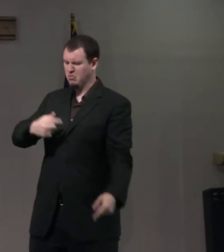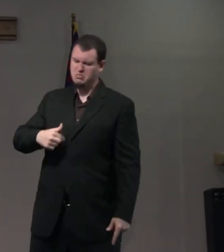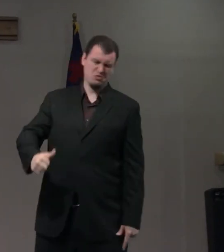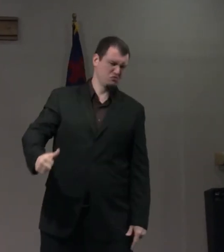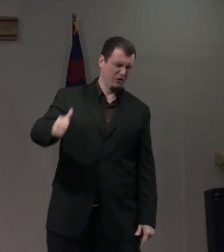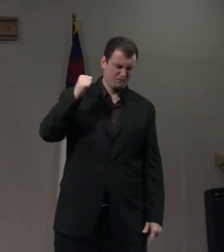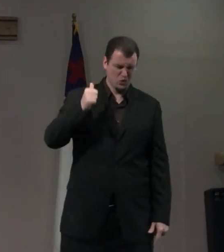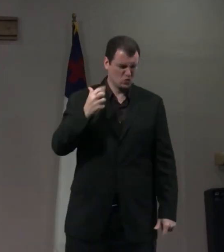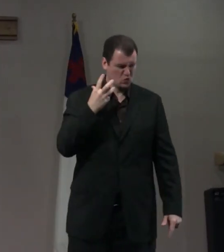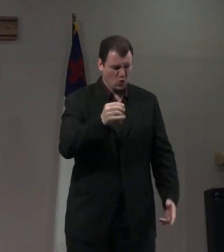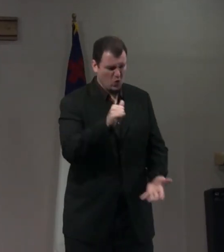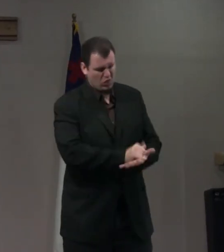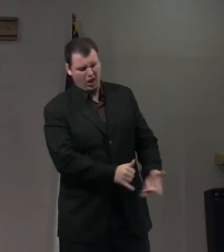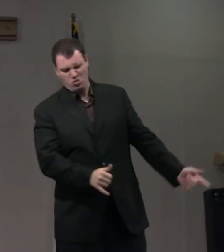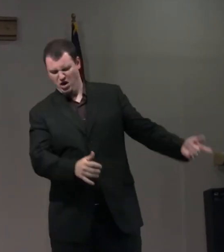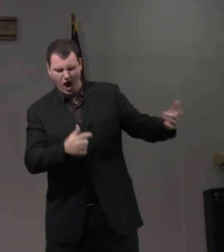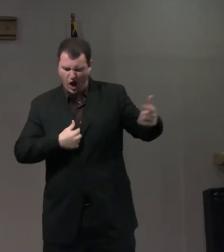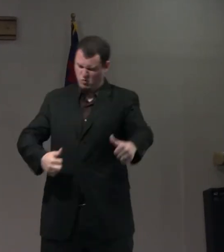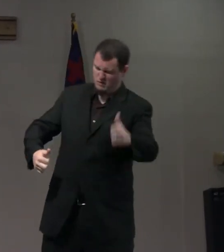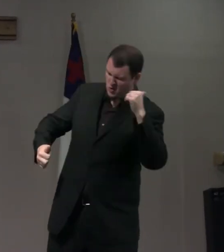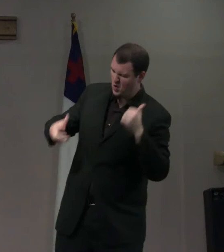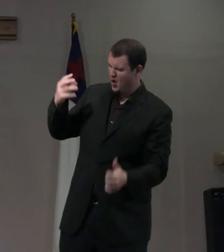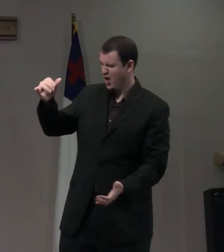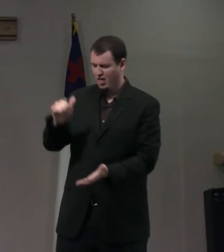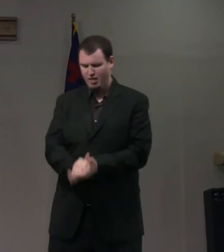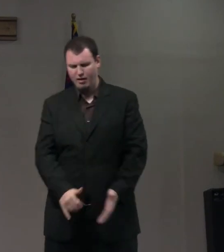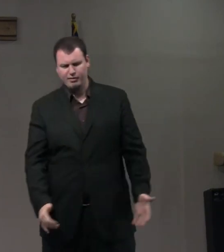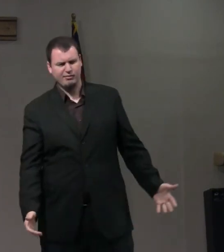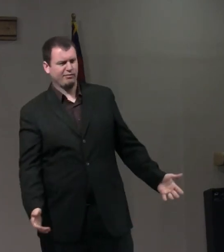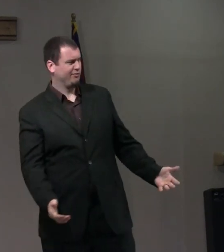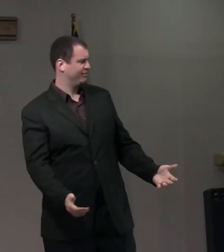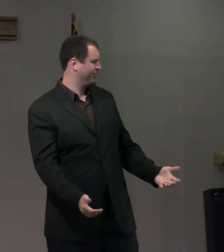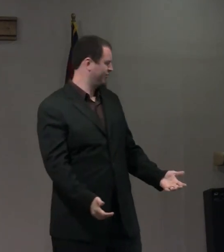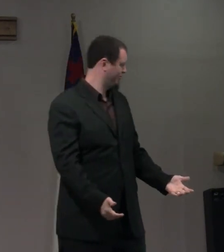Everybody disagrees. Oh, I don't want to go there.